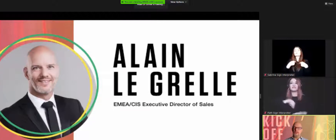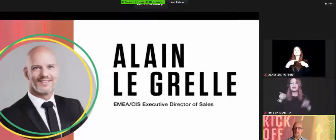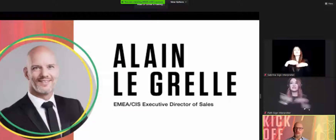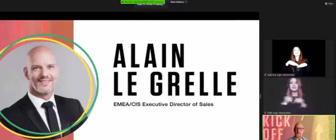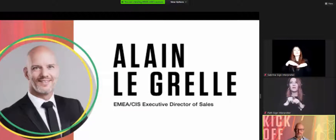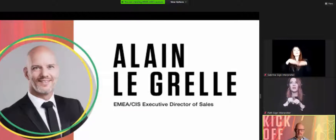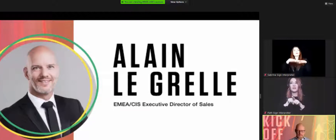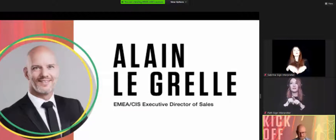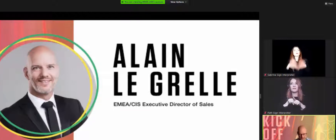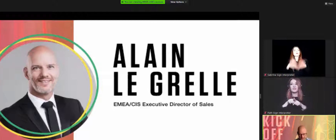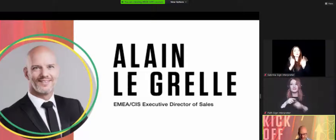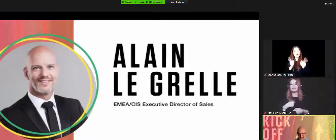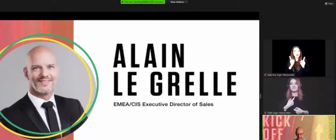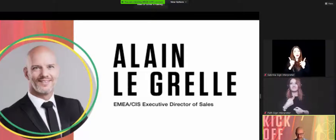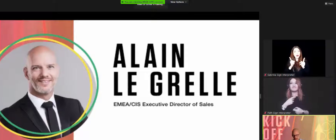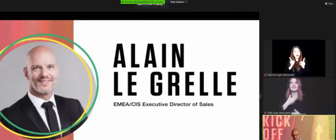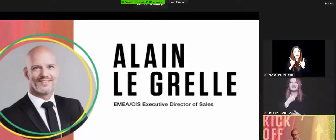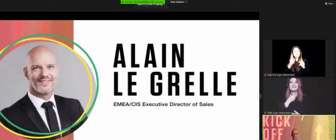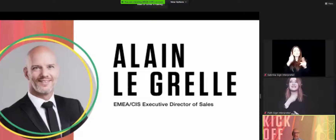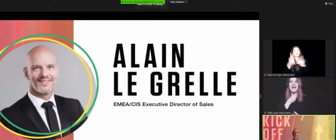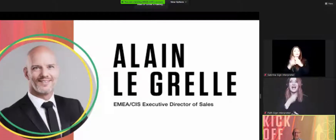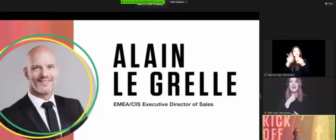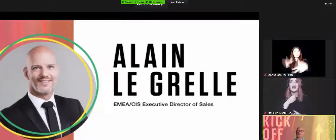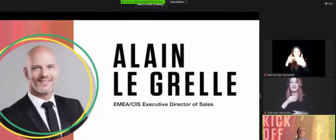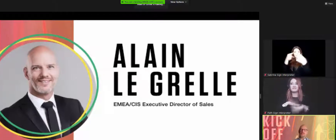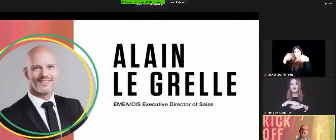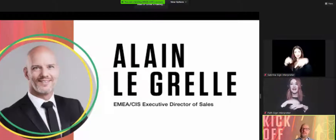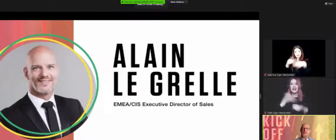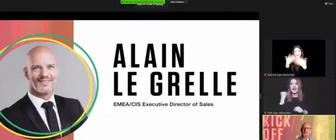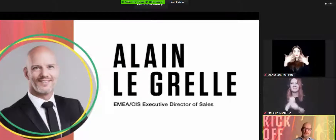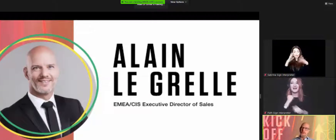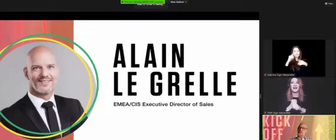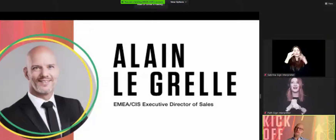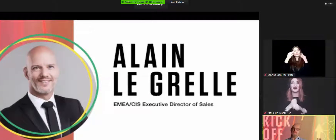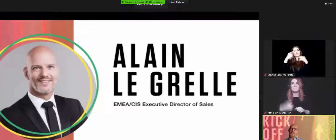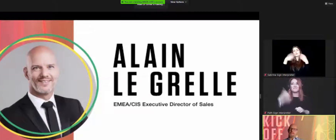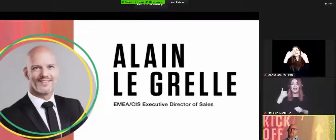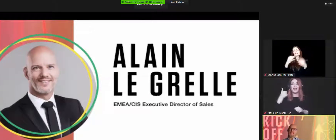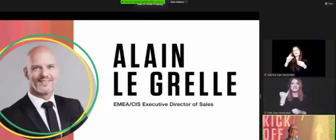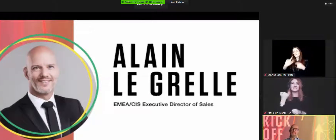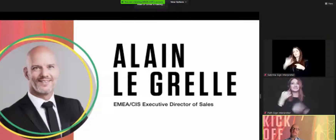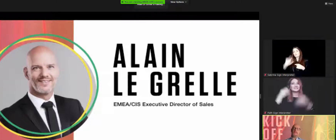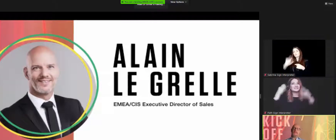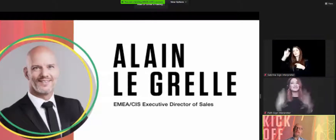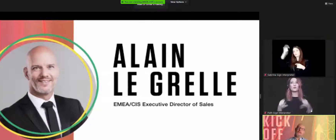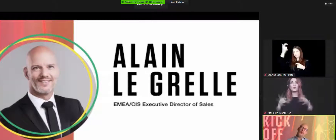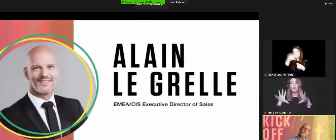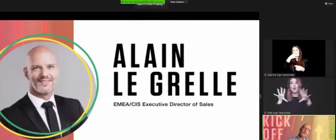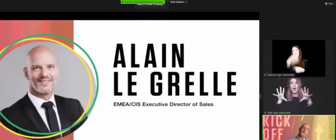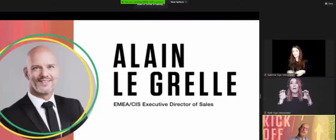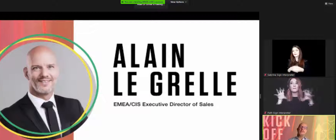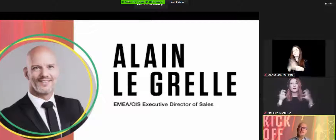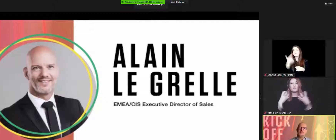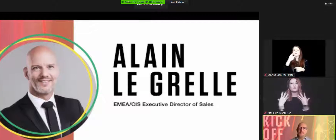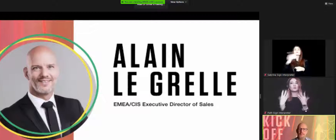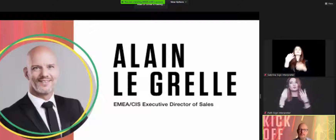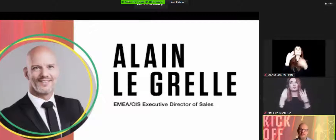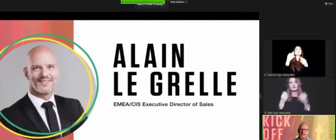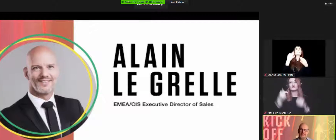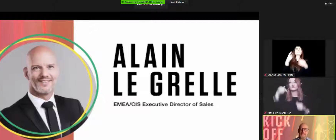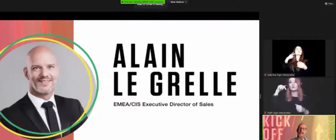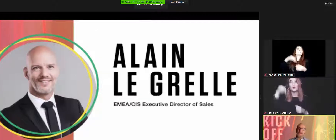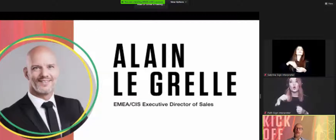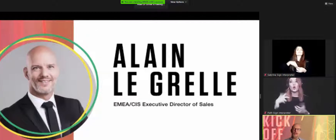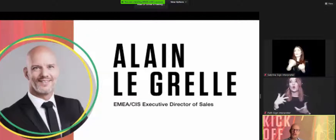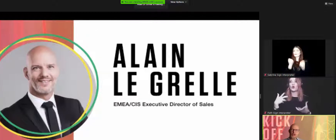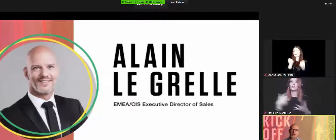even stronger, right? So, hey, I just want to see with you, just maybe say in the name of all Ariix's